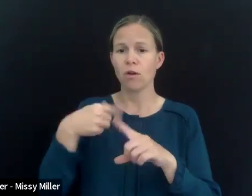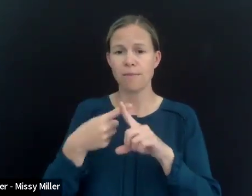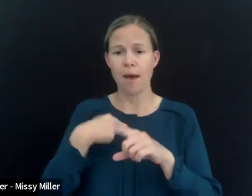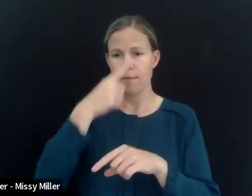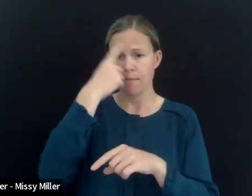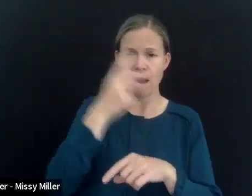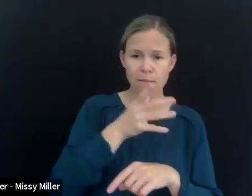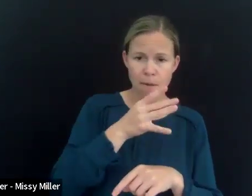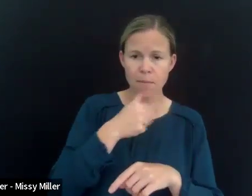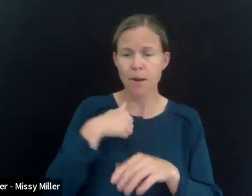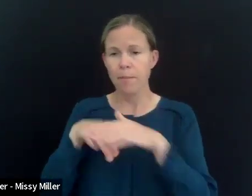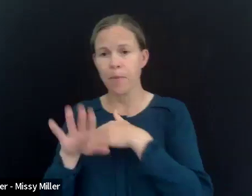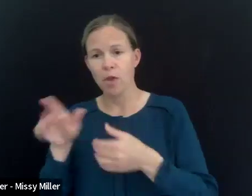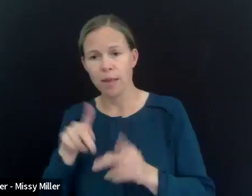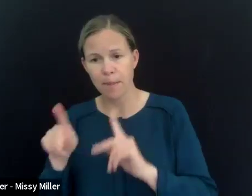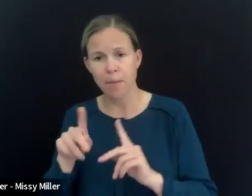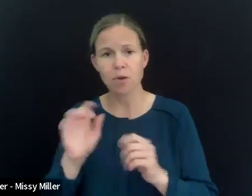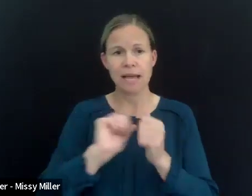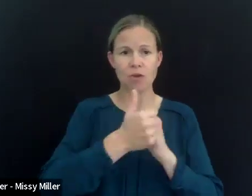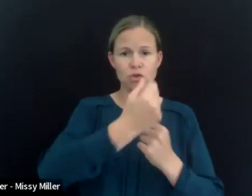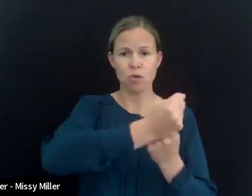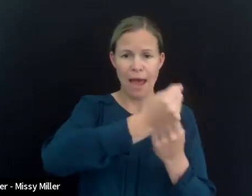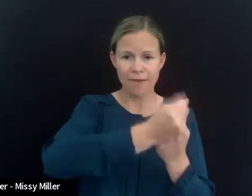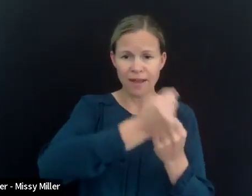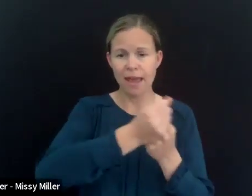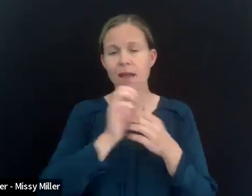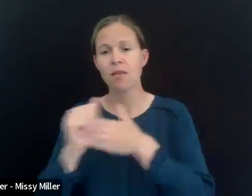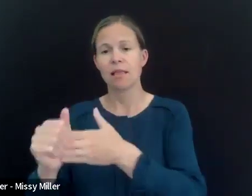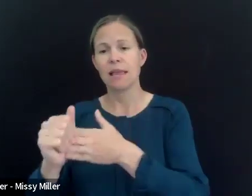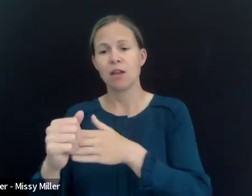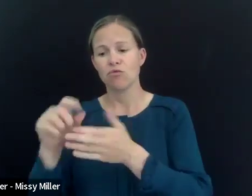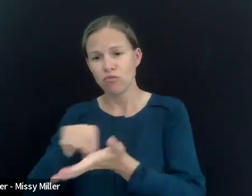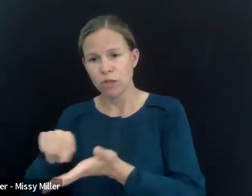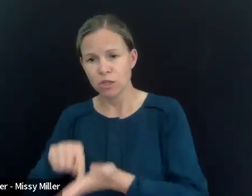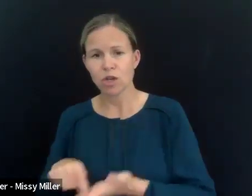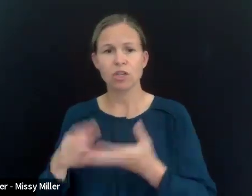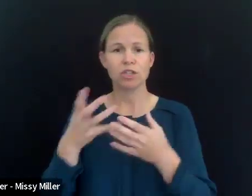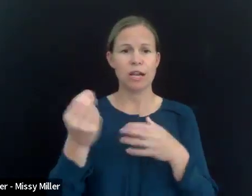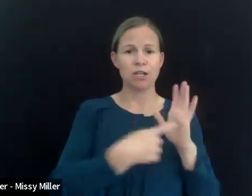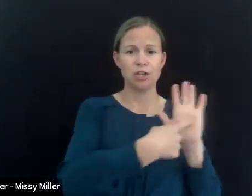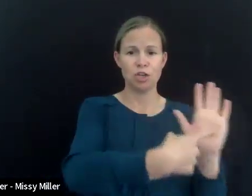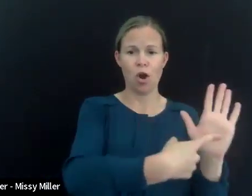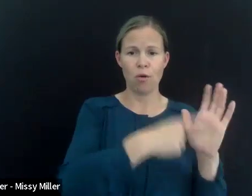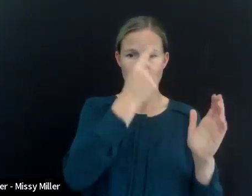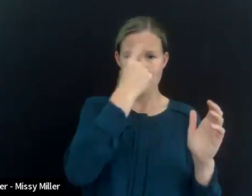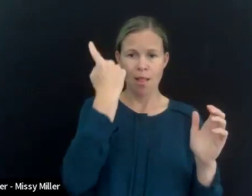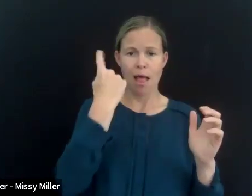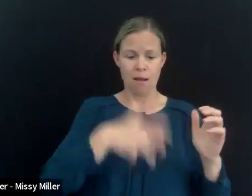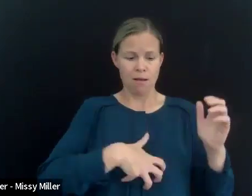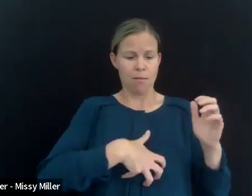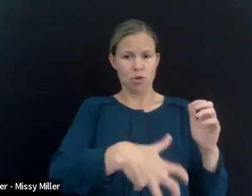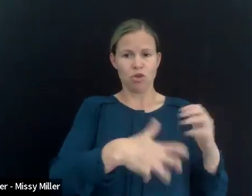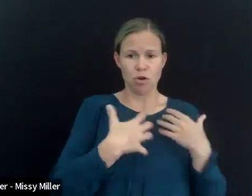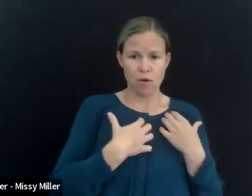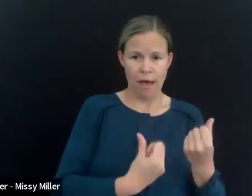mamas, birthing people, to advocate, drive research, build power, and shift culture for Black maternal health, rights,